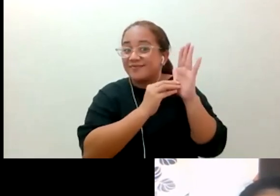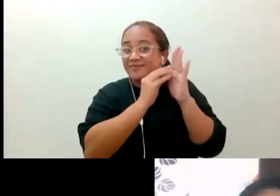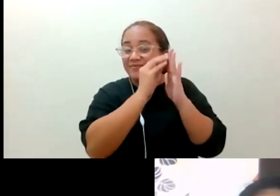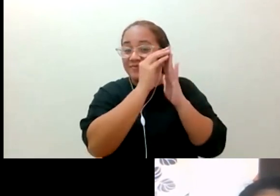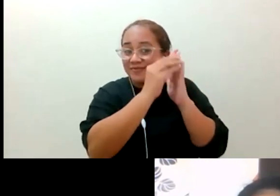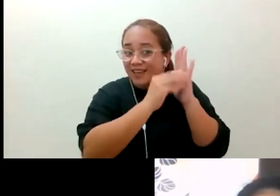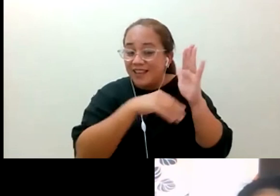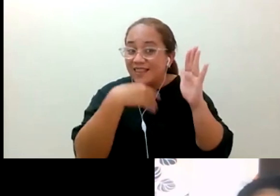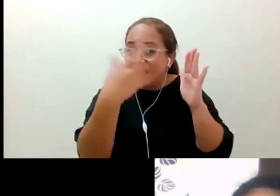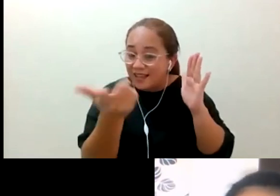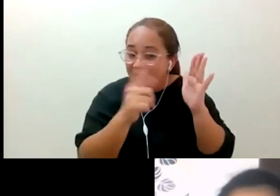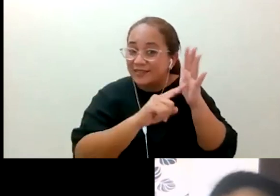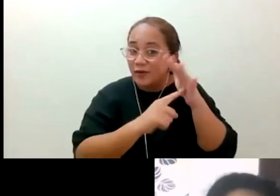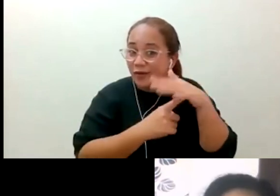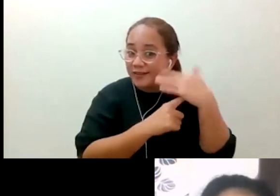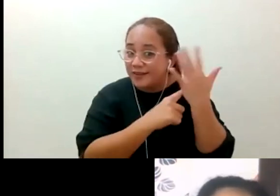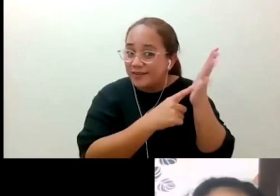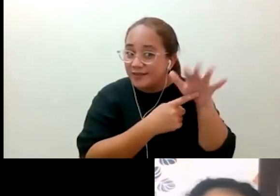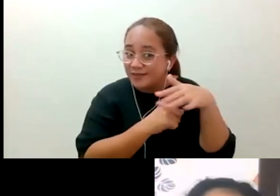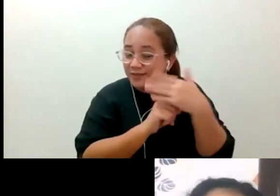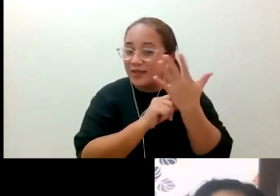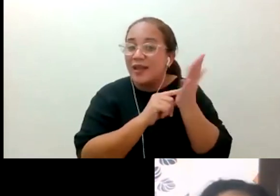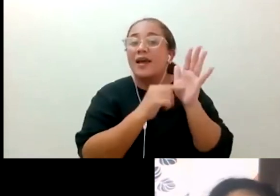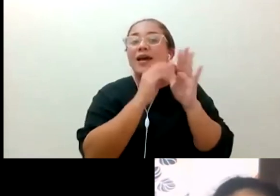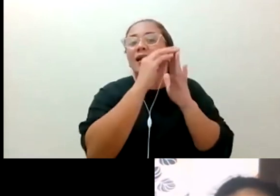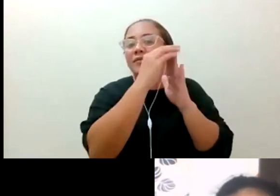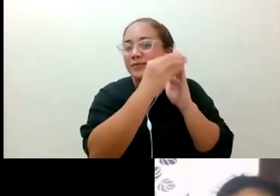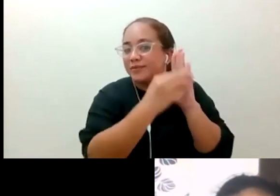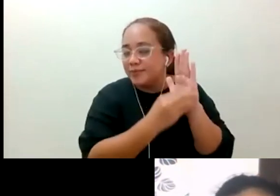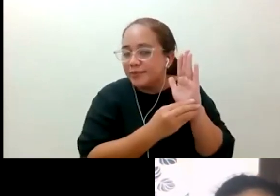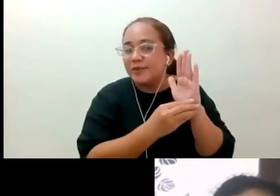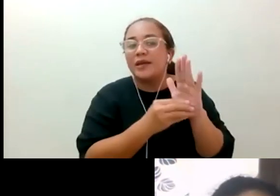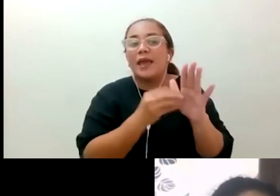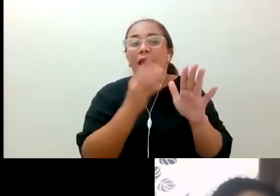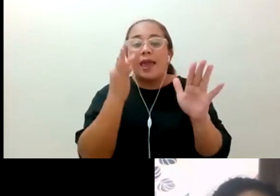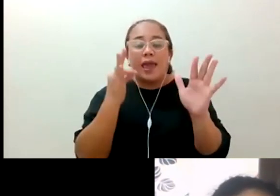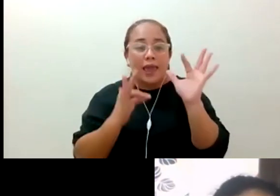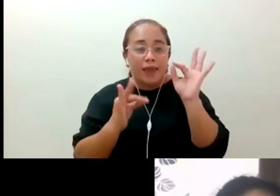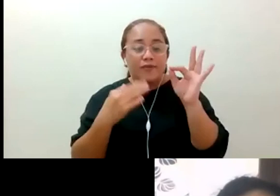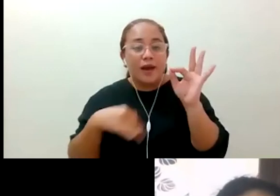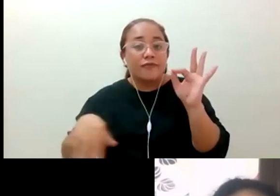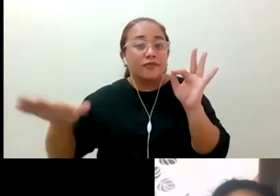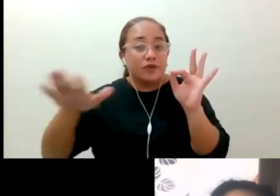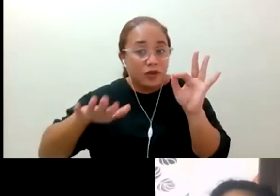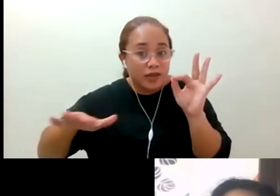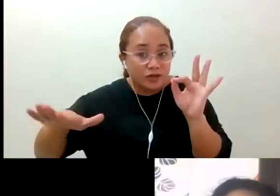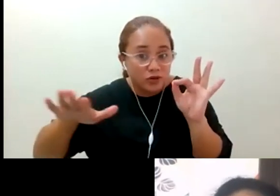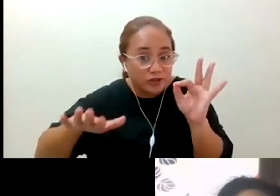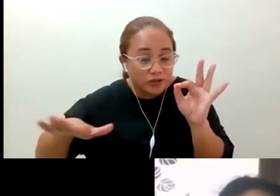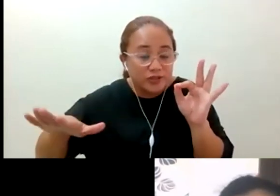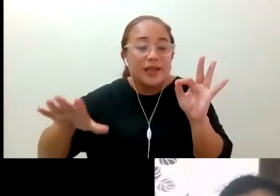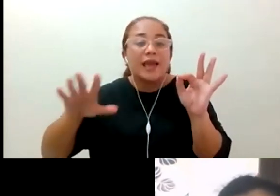Mhm. and then by orientation, palm, finger, and then if necessary, location, and